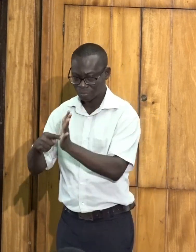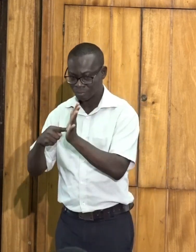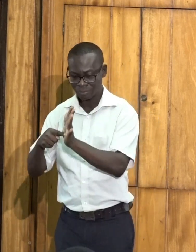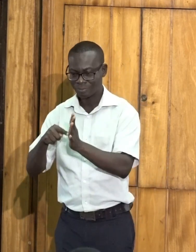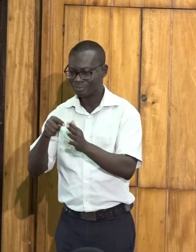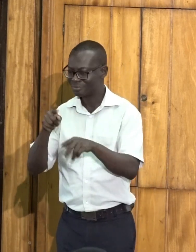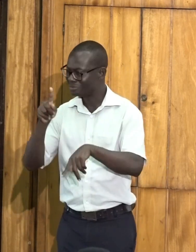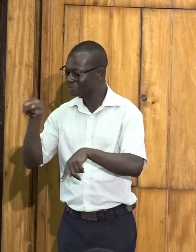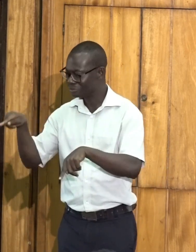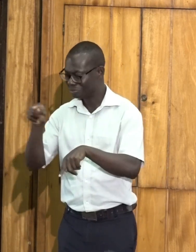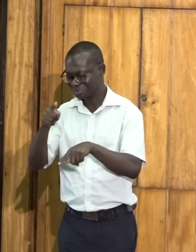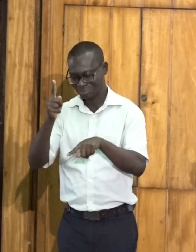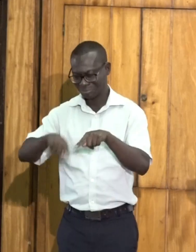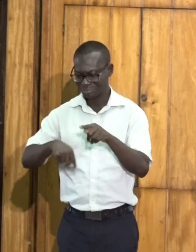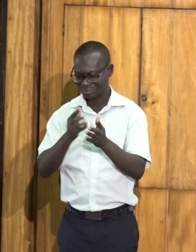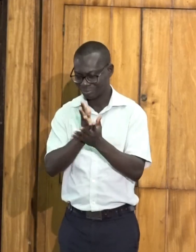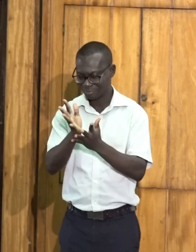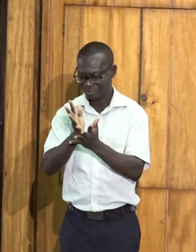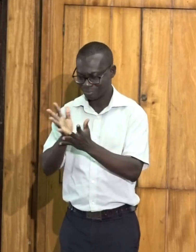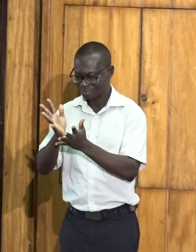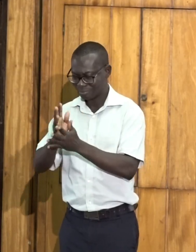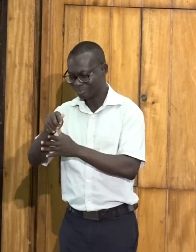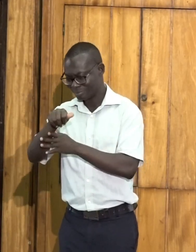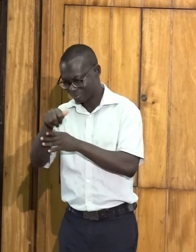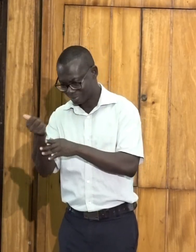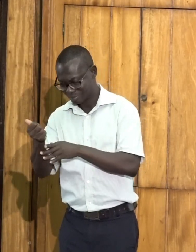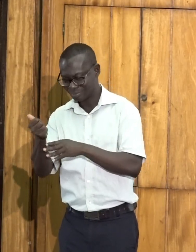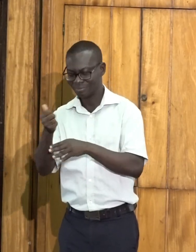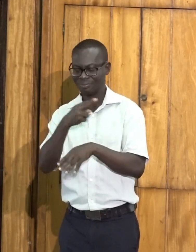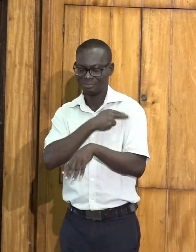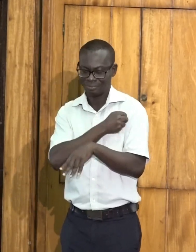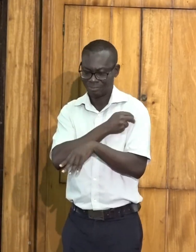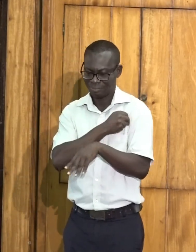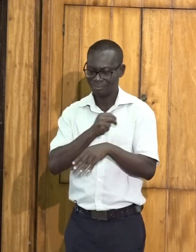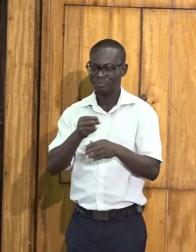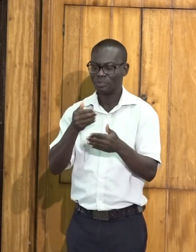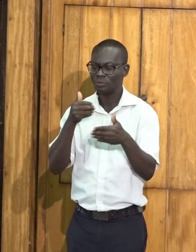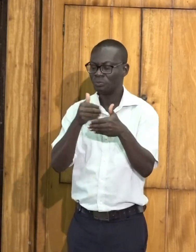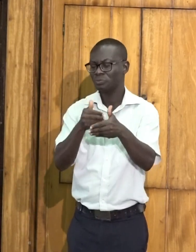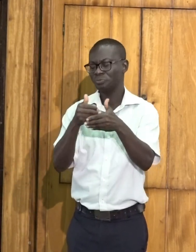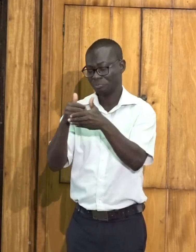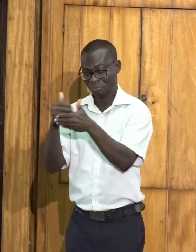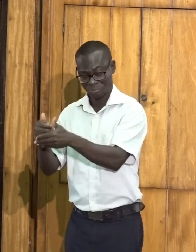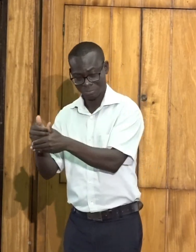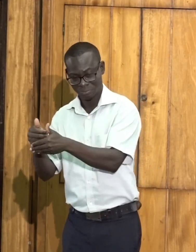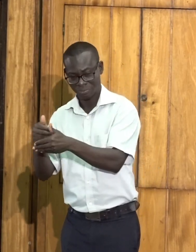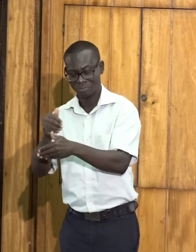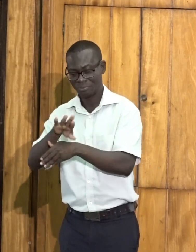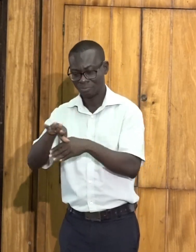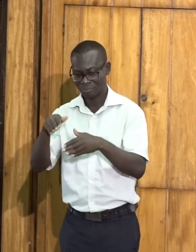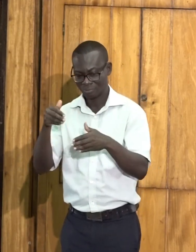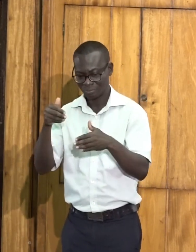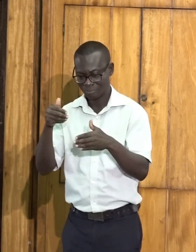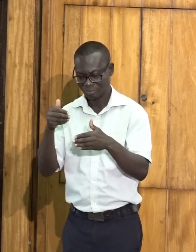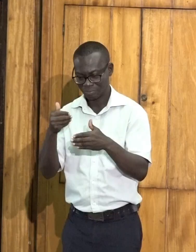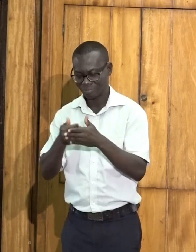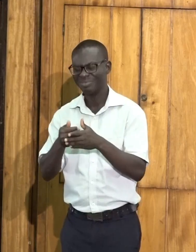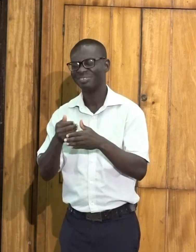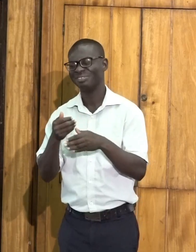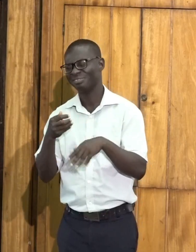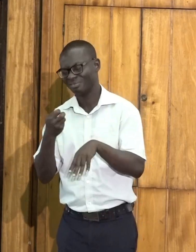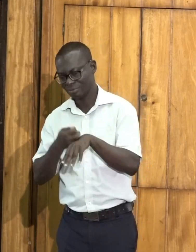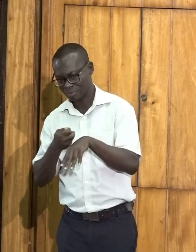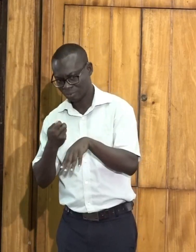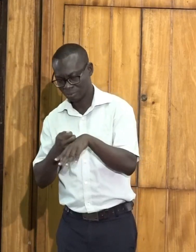the AHD services at whatever health facility is closest to them. Overall, there's less strain